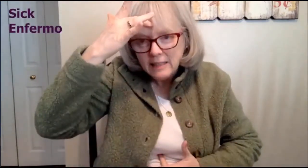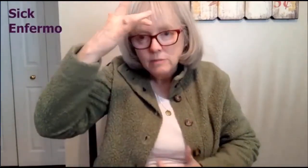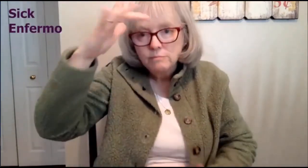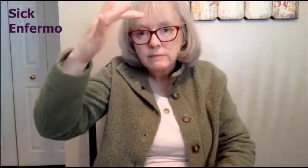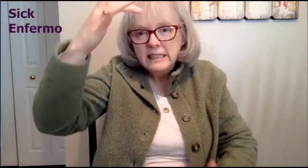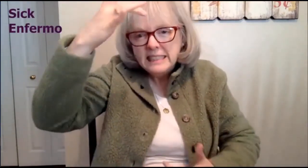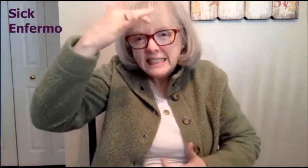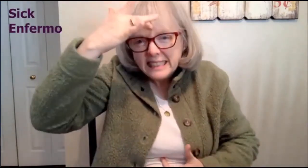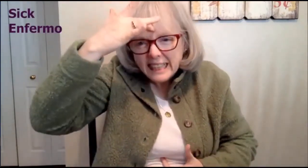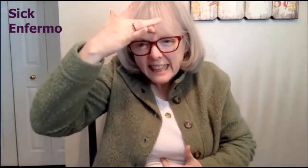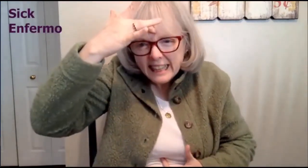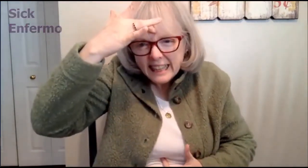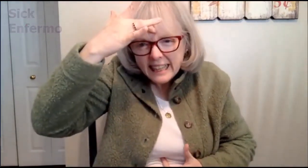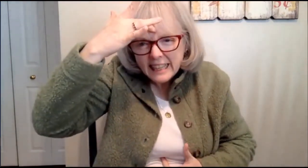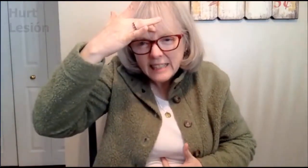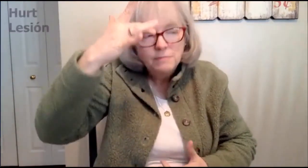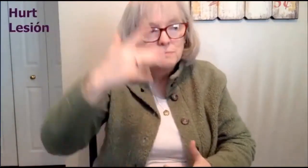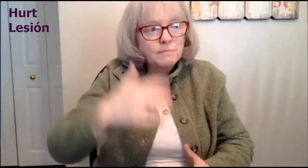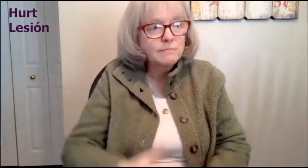Sick.